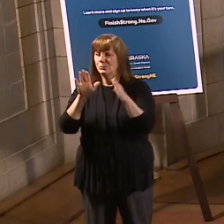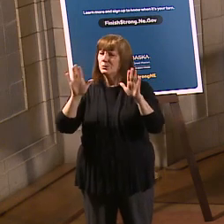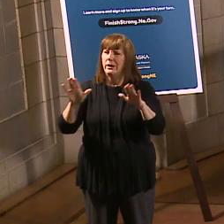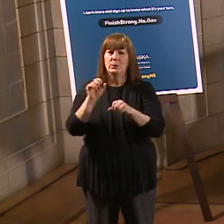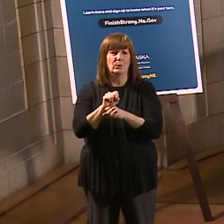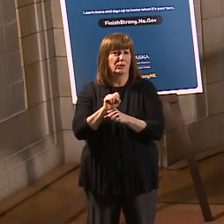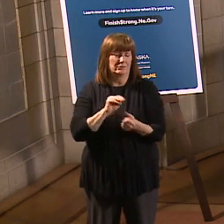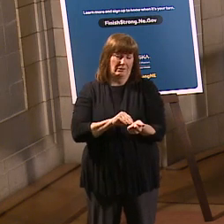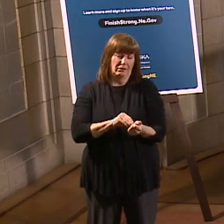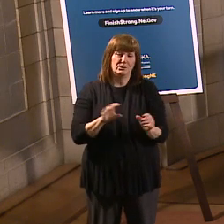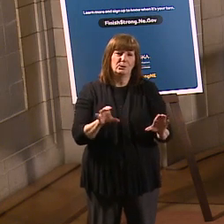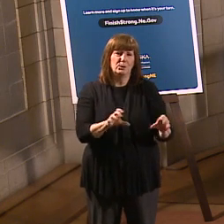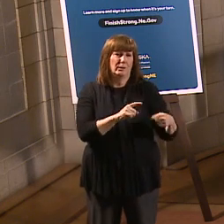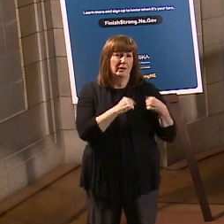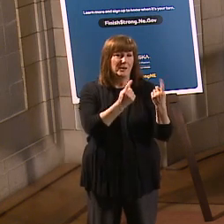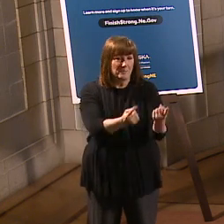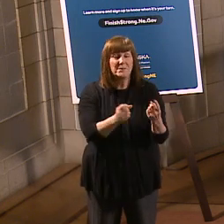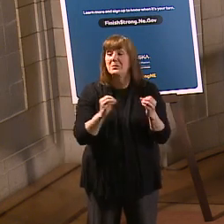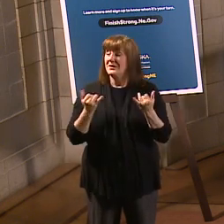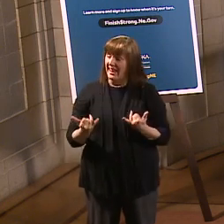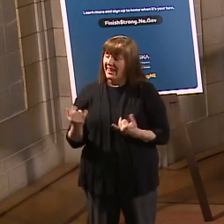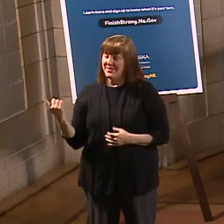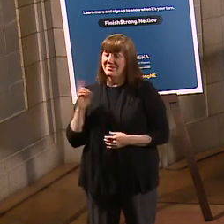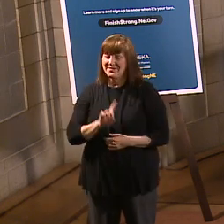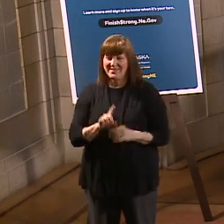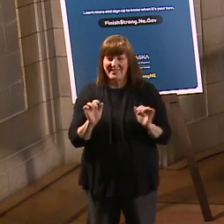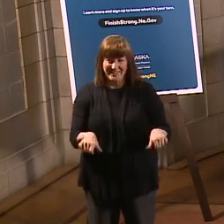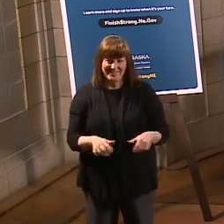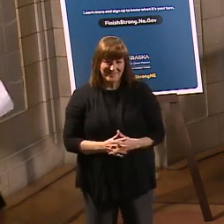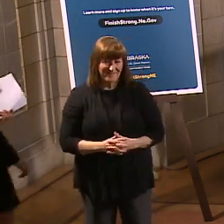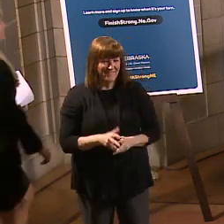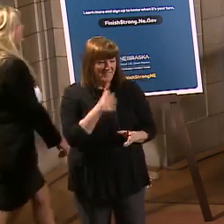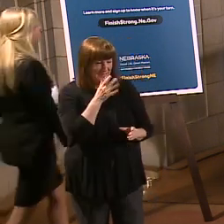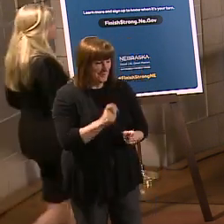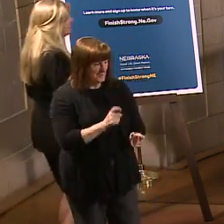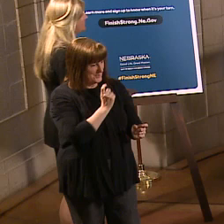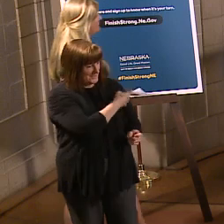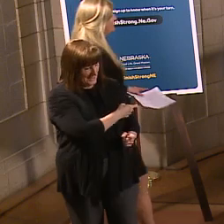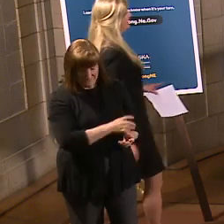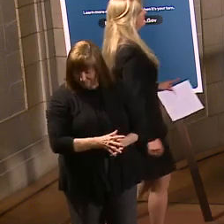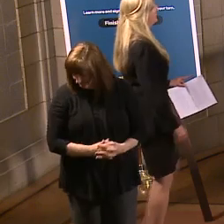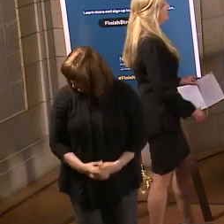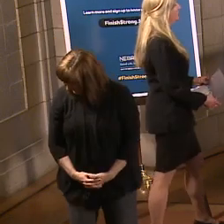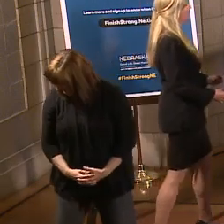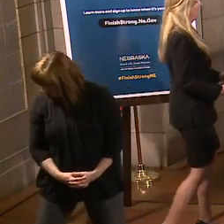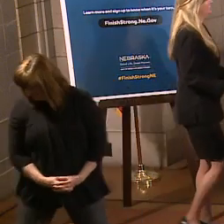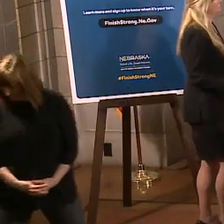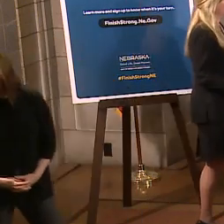that our doctors are doing. All right, so now you can come up, and I will present this to you. Actually, like that.